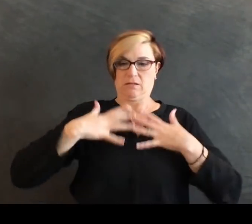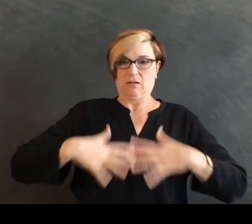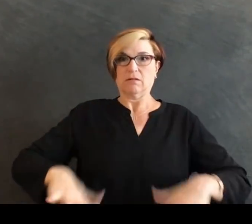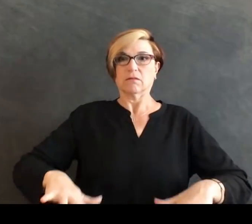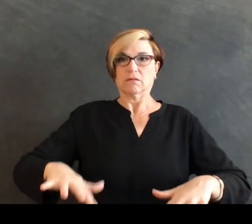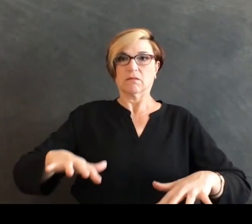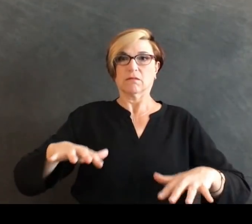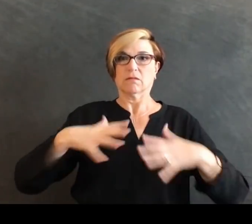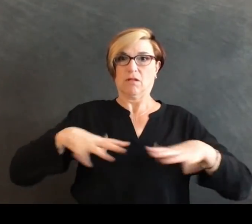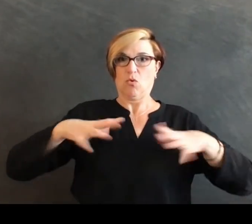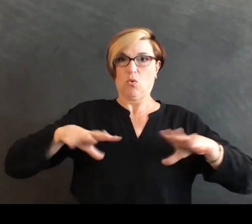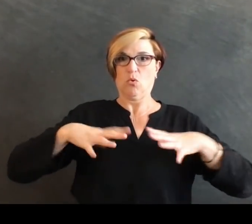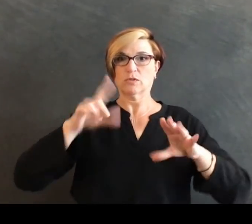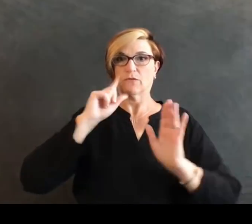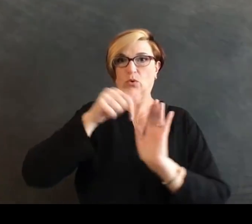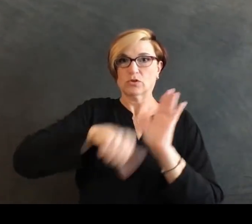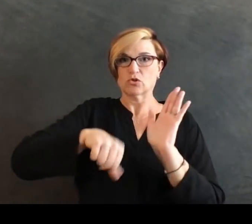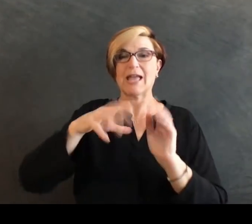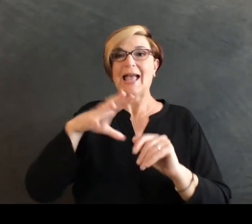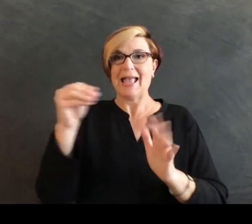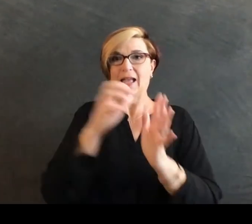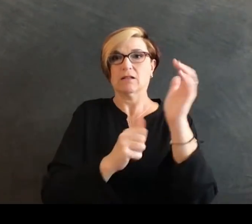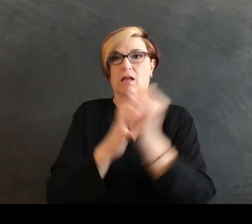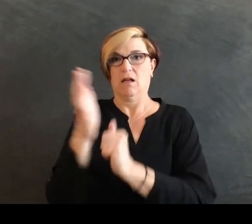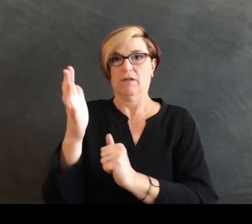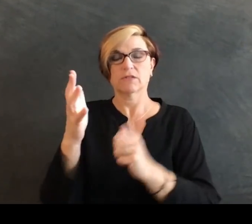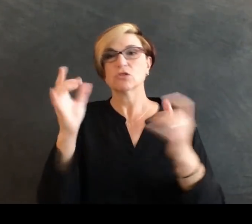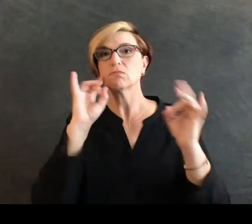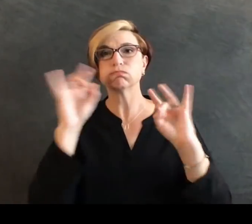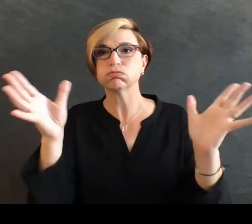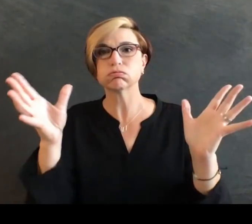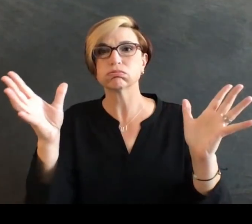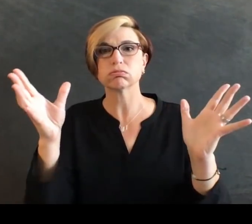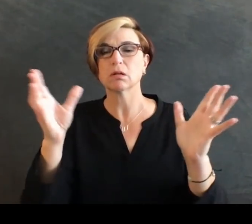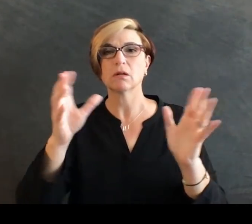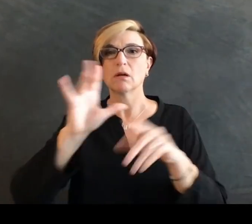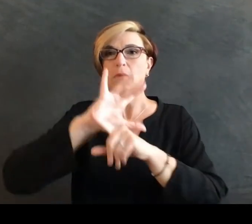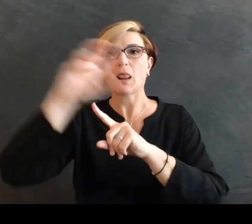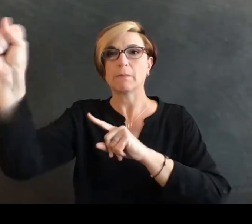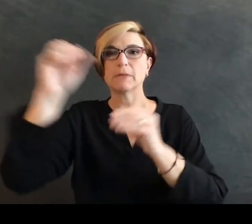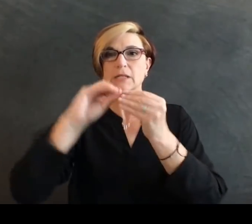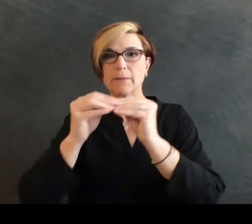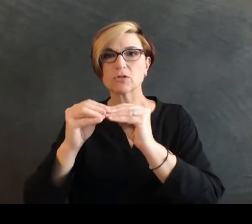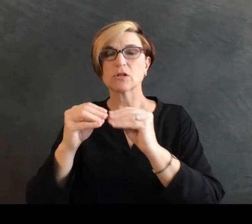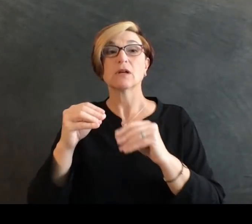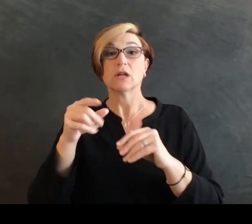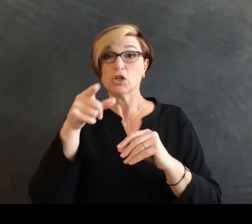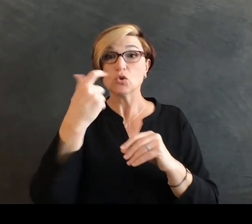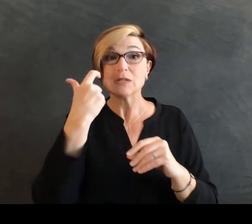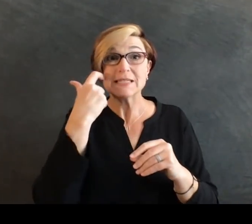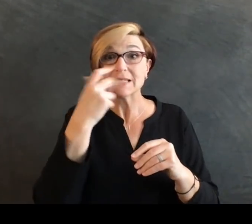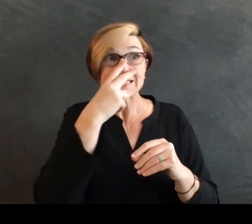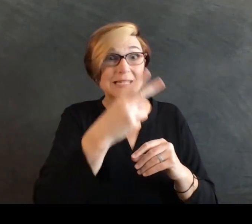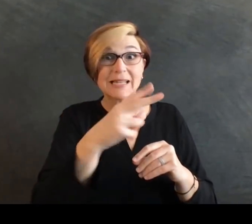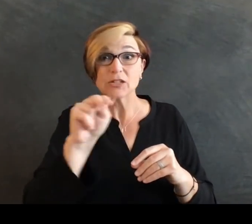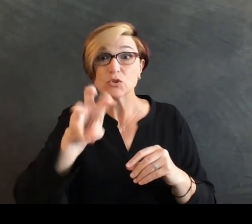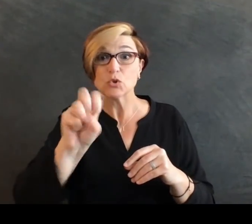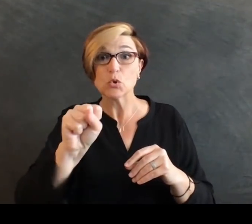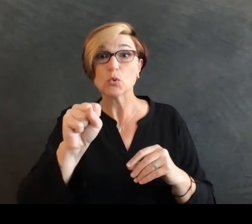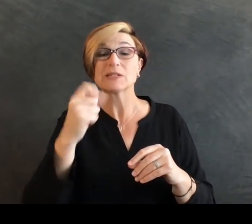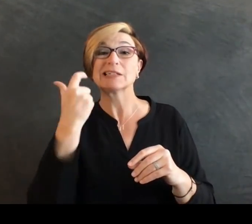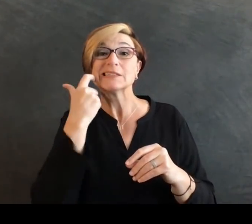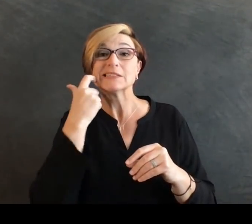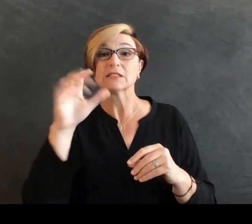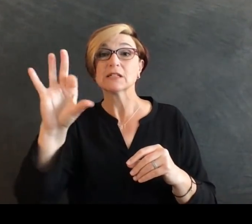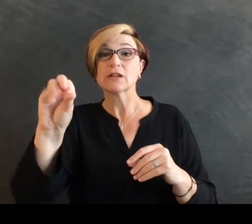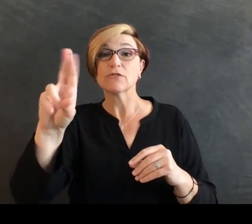gloves. And I don't know if you just saw, it just came over the wires that Ford just announced just a little while ago that they will produce,